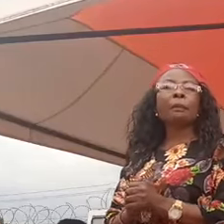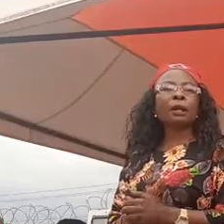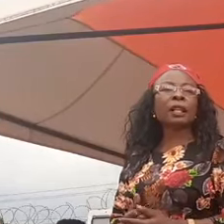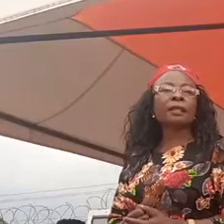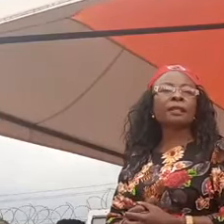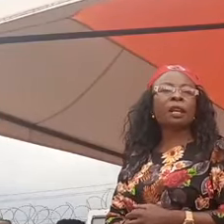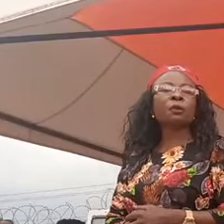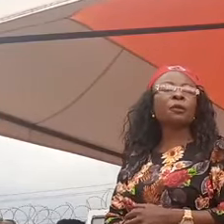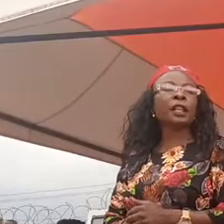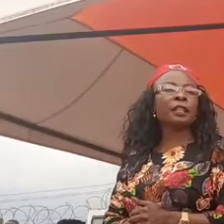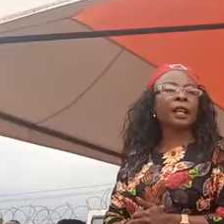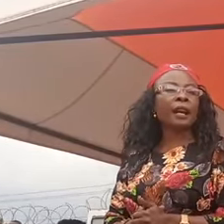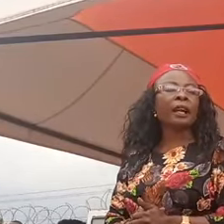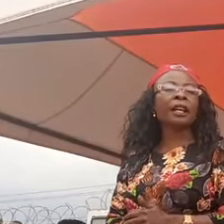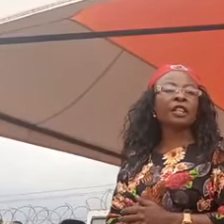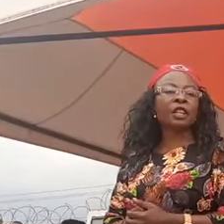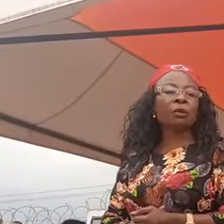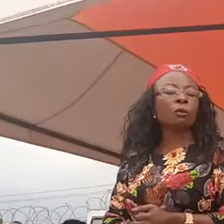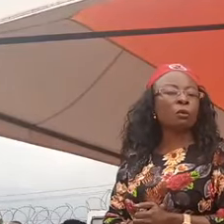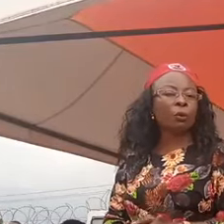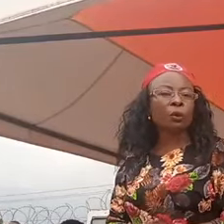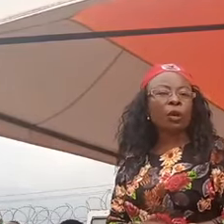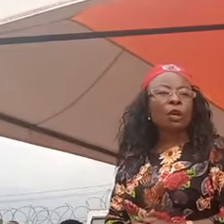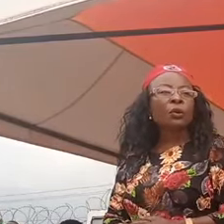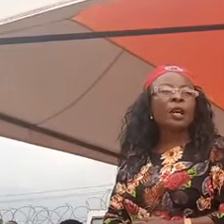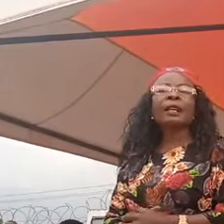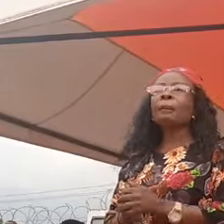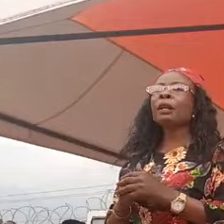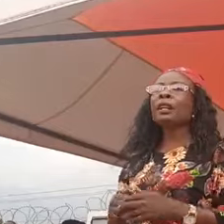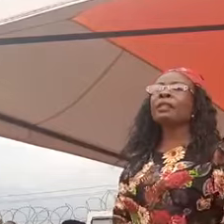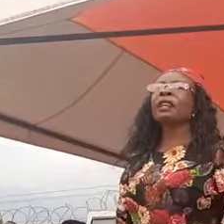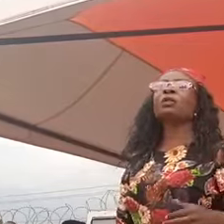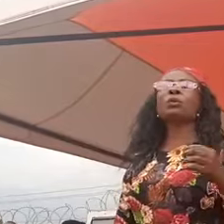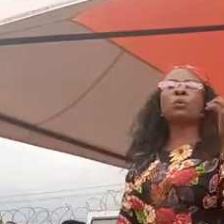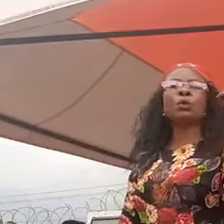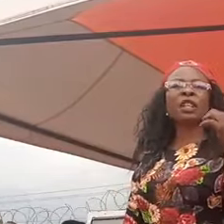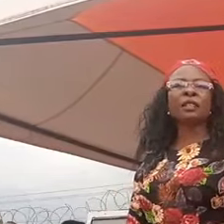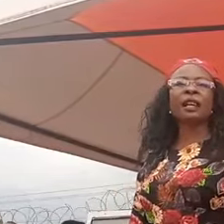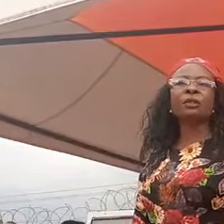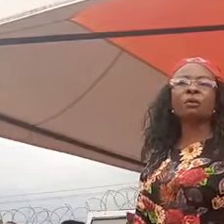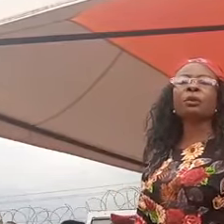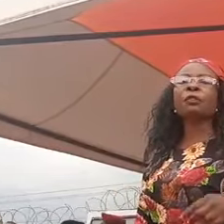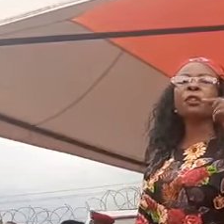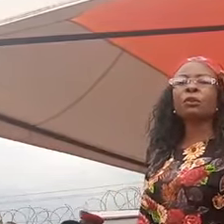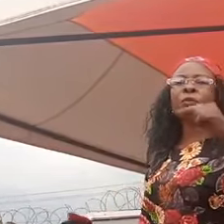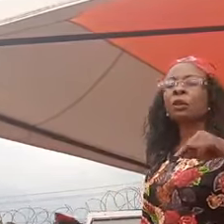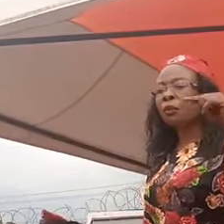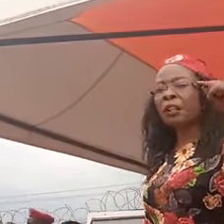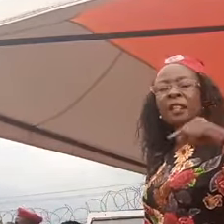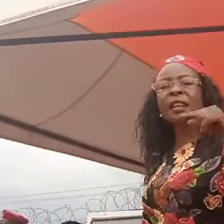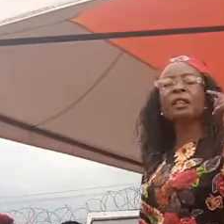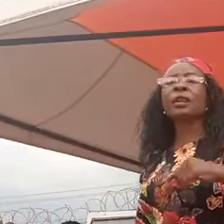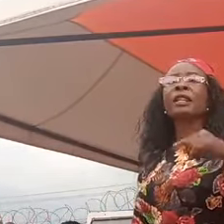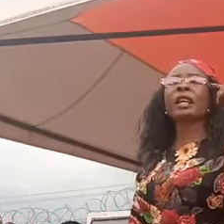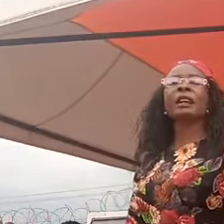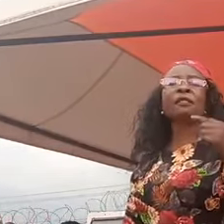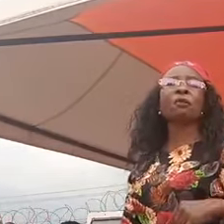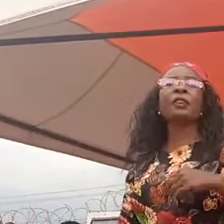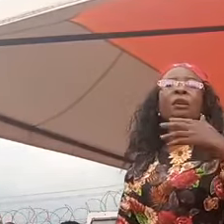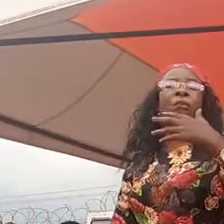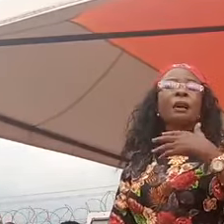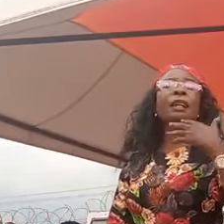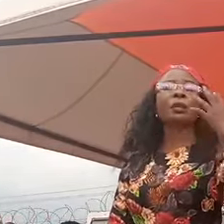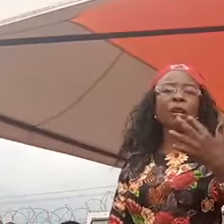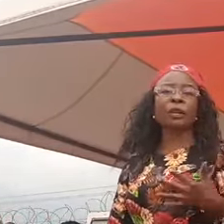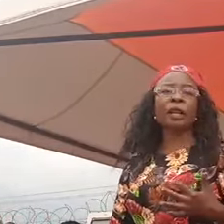Uganda Police, etufukide, akayinja kwa mkubo. Uganda Police, etutulugunyiza nyo. Wetufidi dene, tuandika nafo,